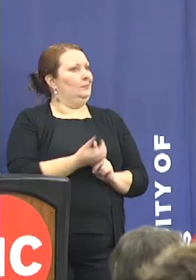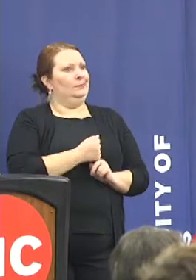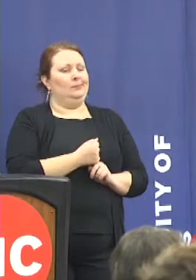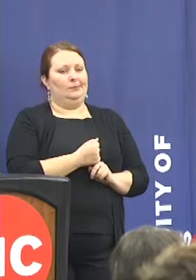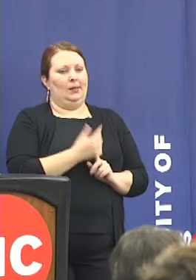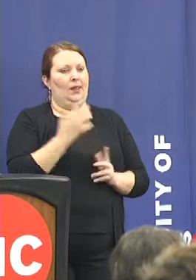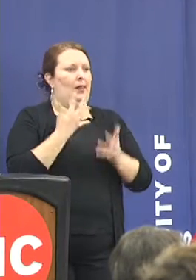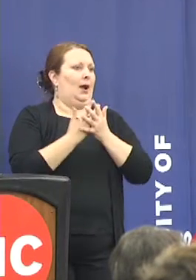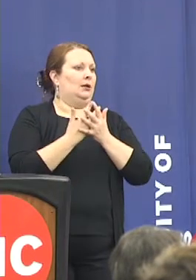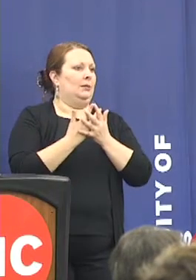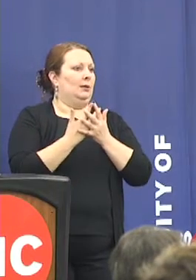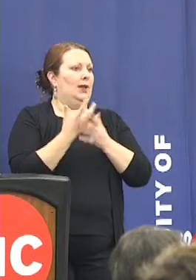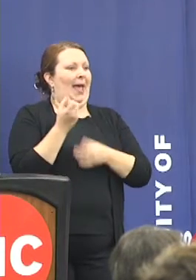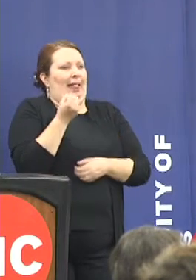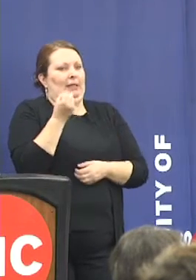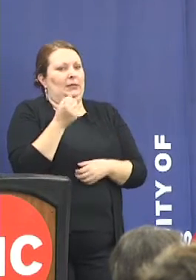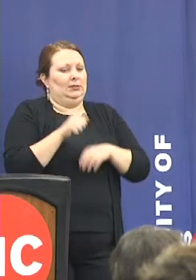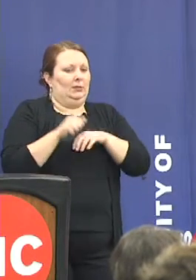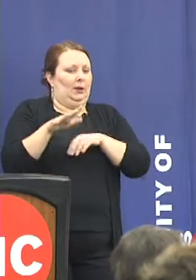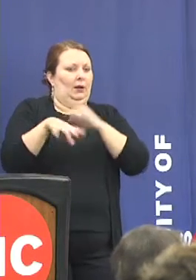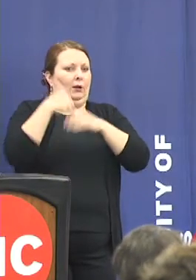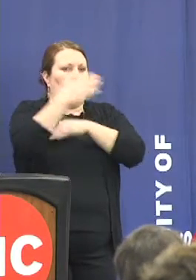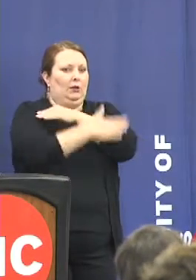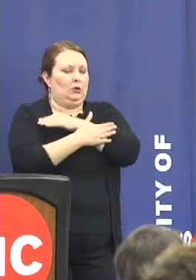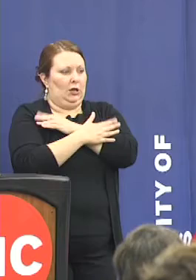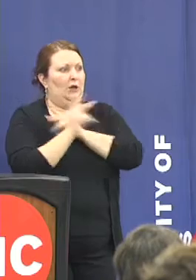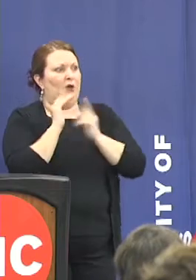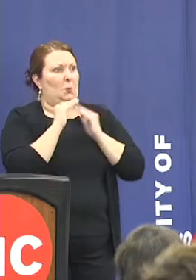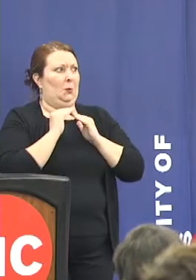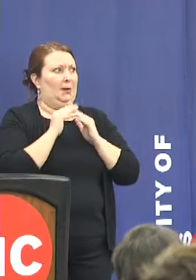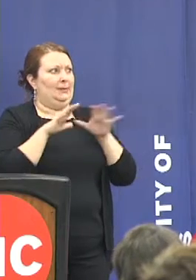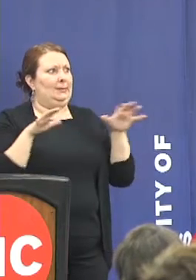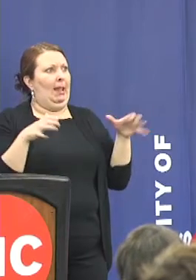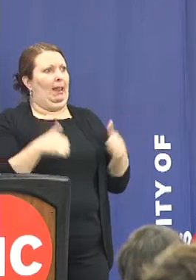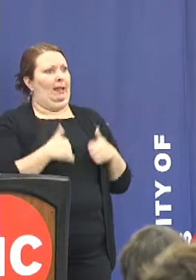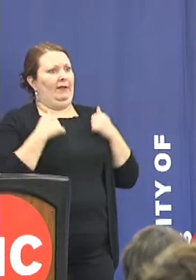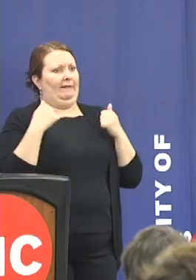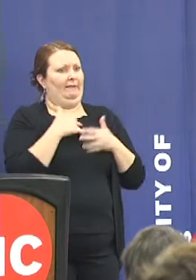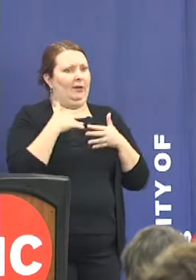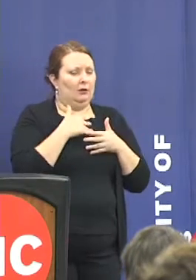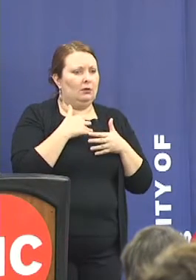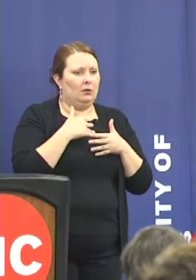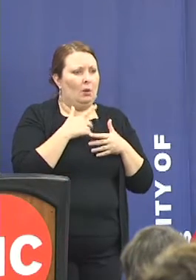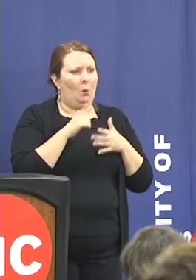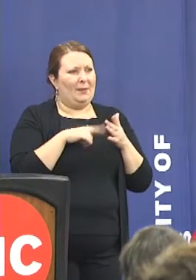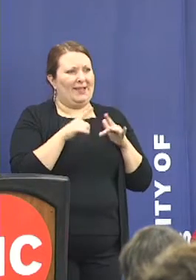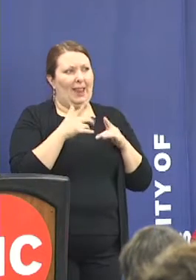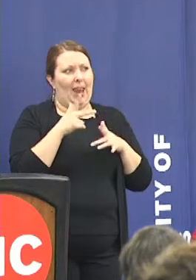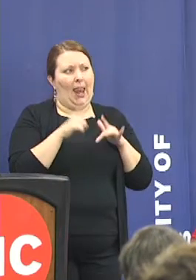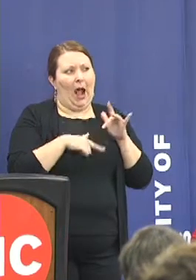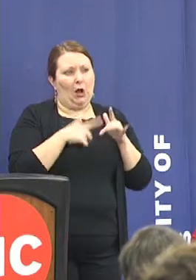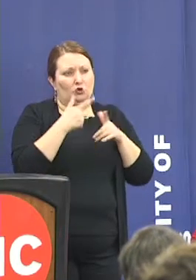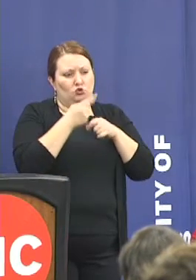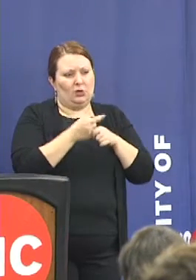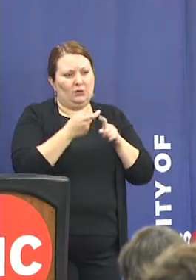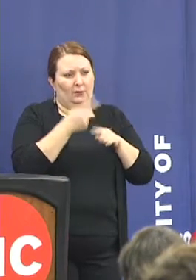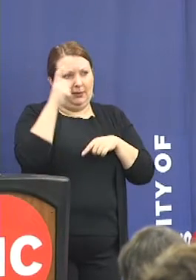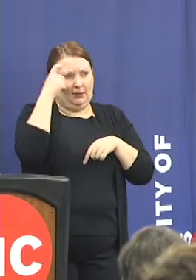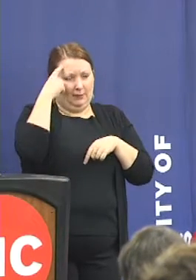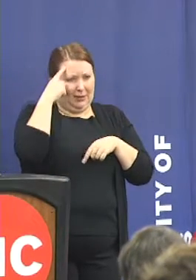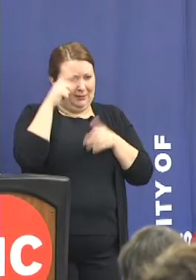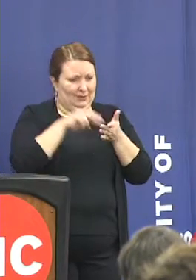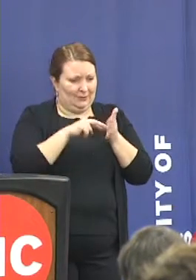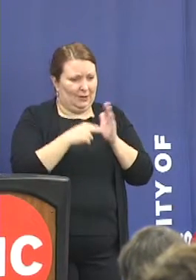up, detained, deported. So you have communities at large living in fear. So what would that mean? What would the lack of trust of the government